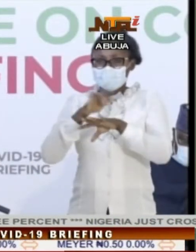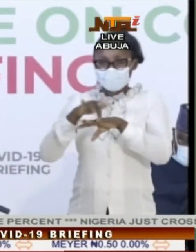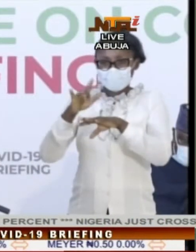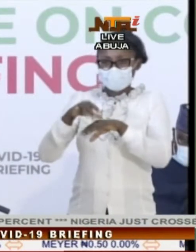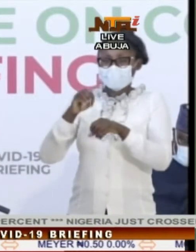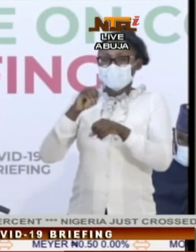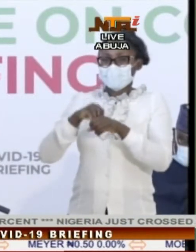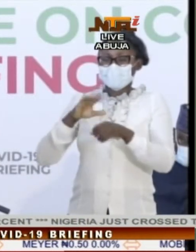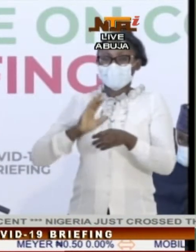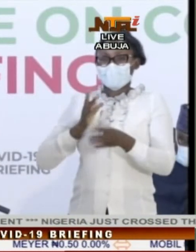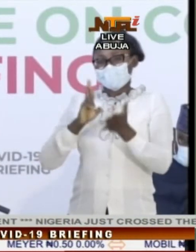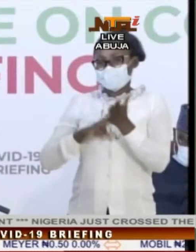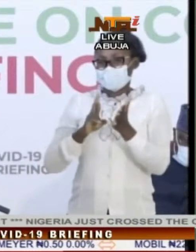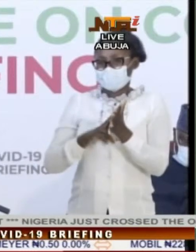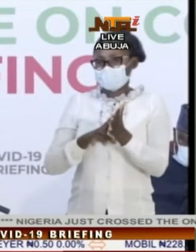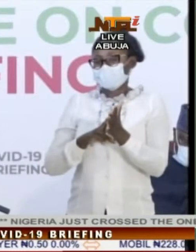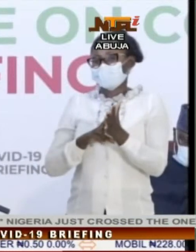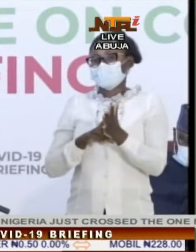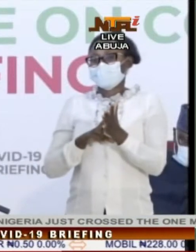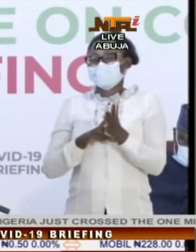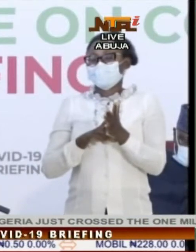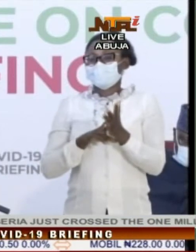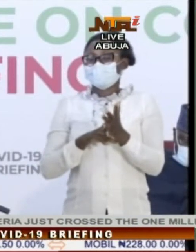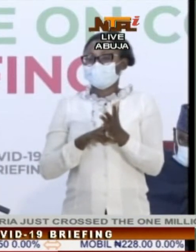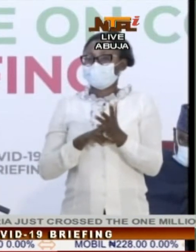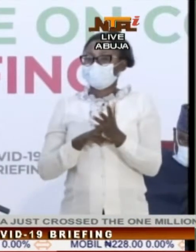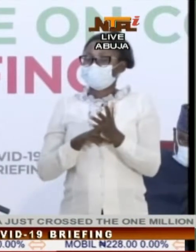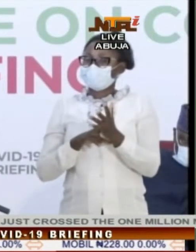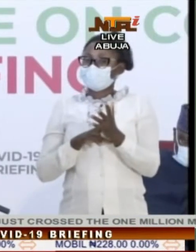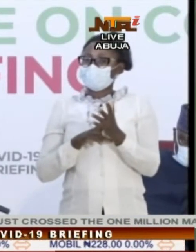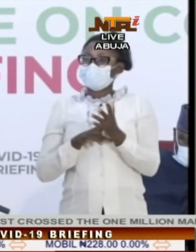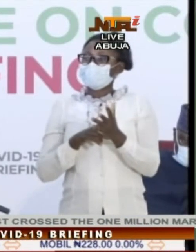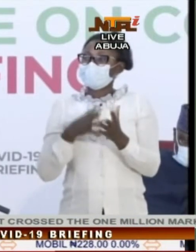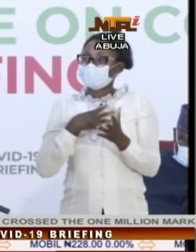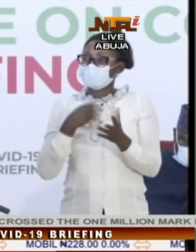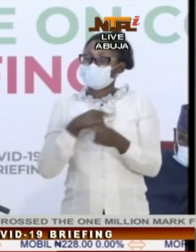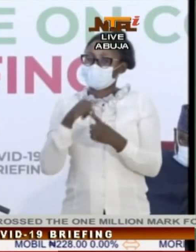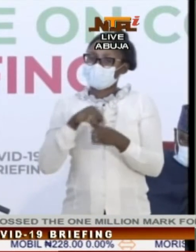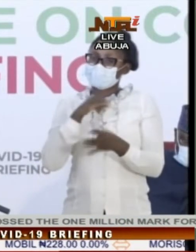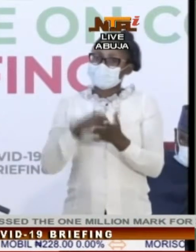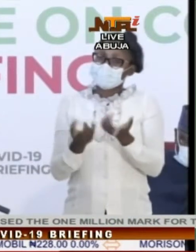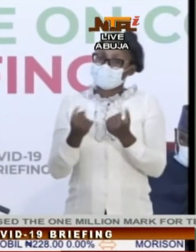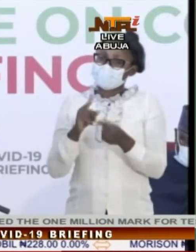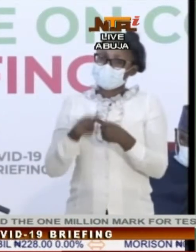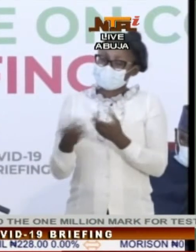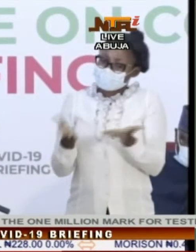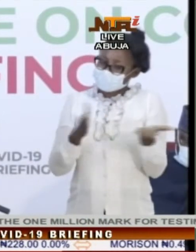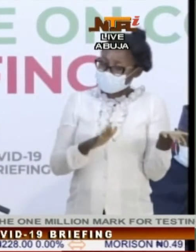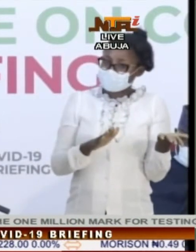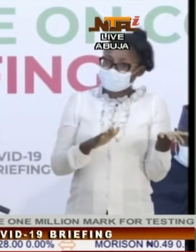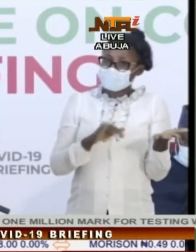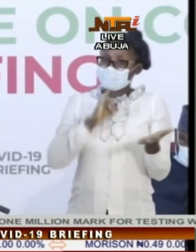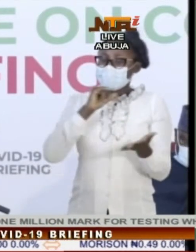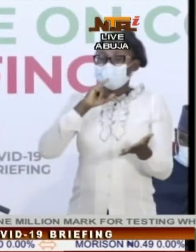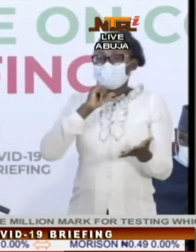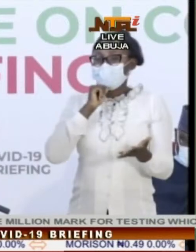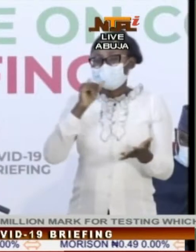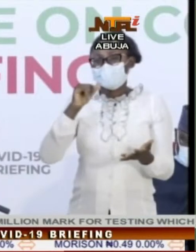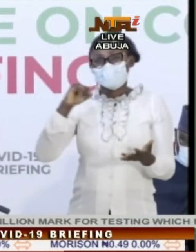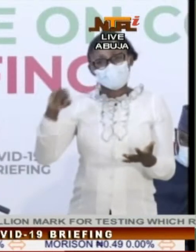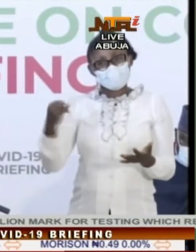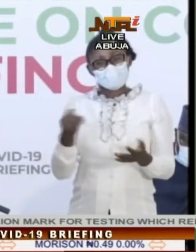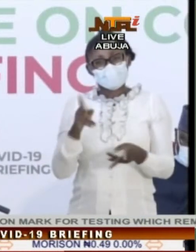this is having an impact on our health systems already. And when it comes to mortality, it's not just those that